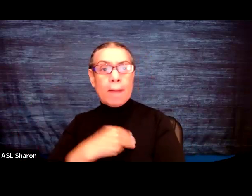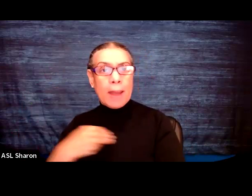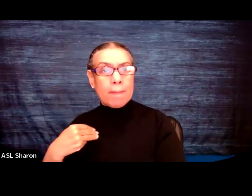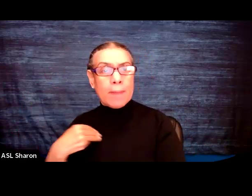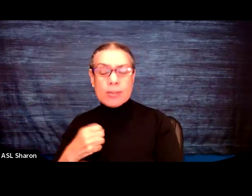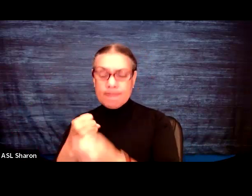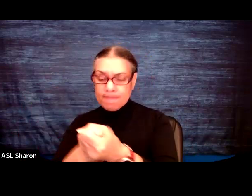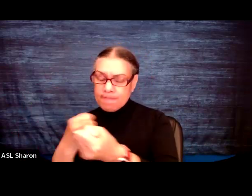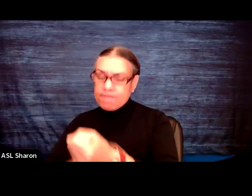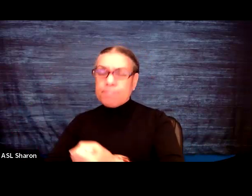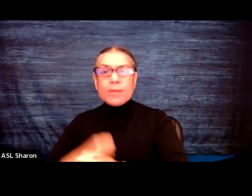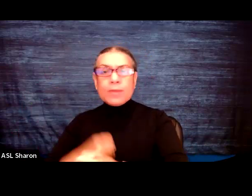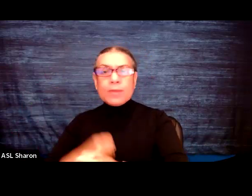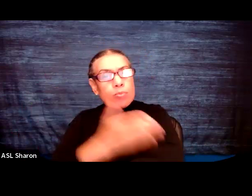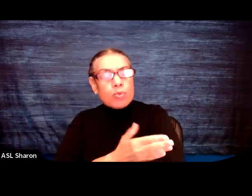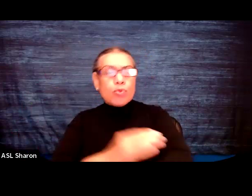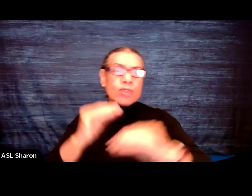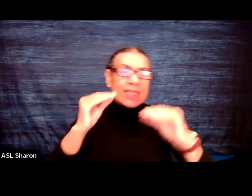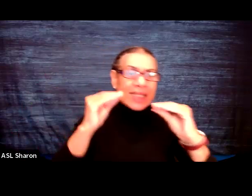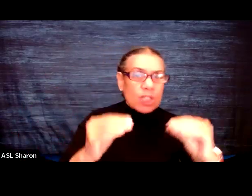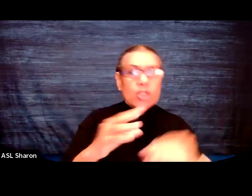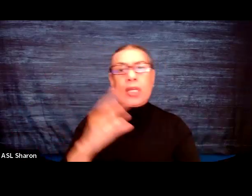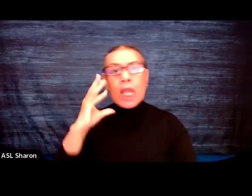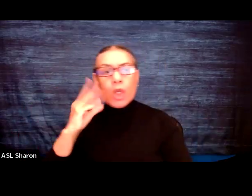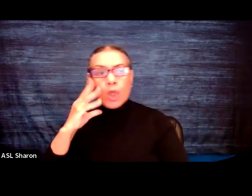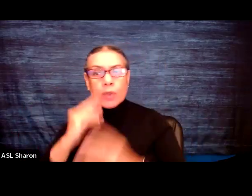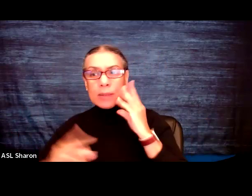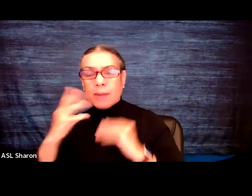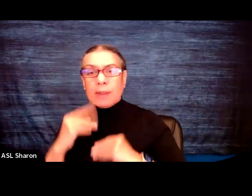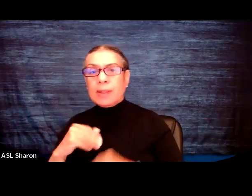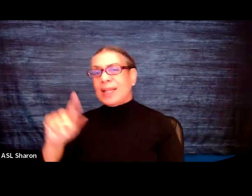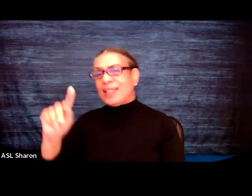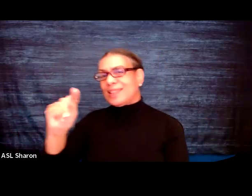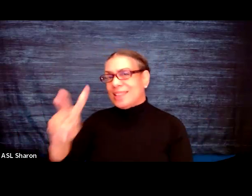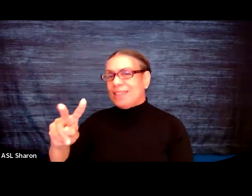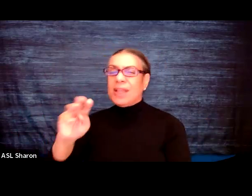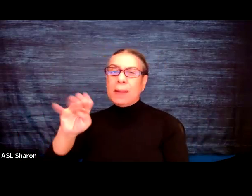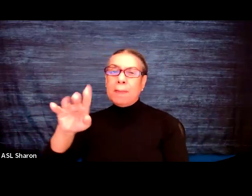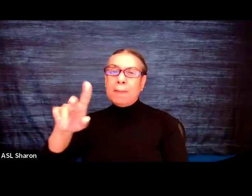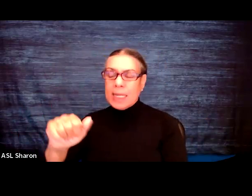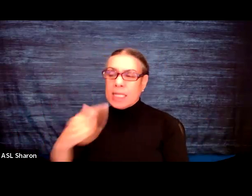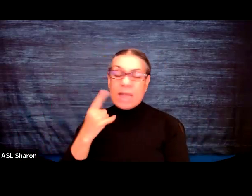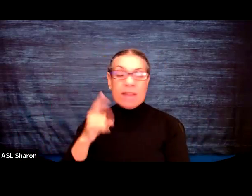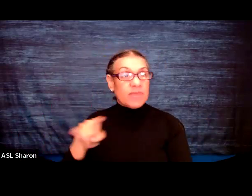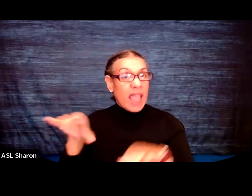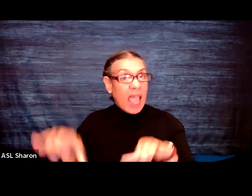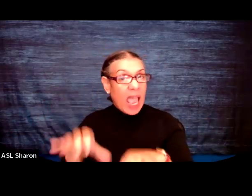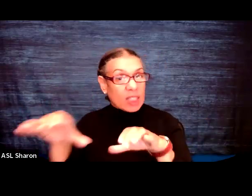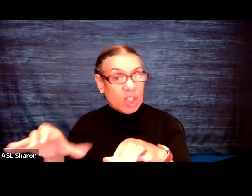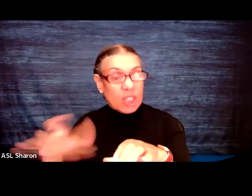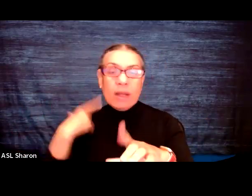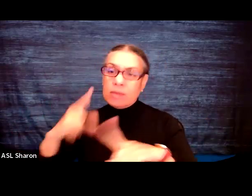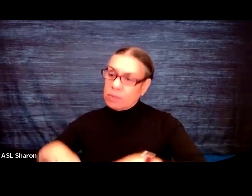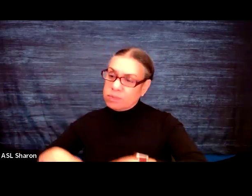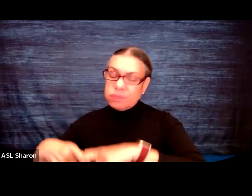for improvements in teaching and learning conditions. The media always reminded the public that these actions to withhold their